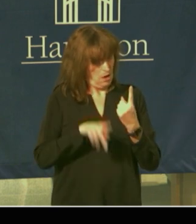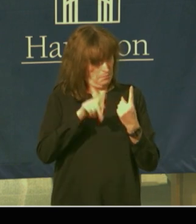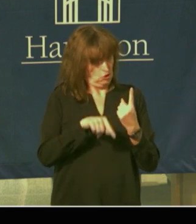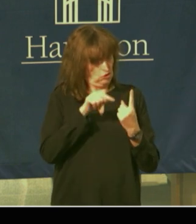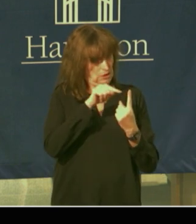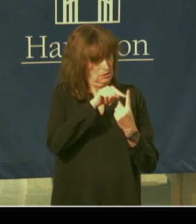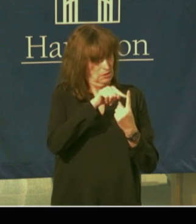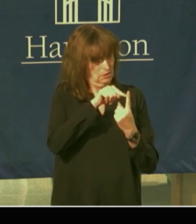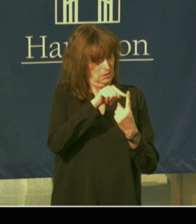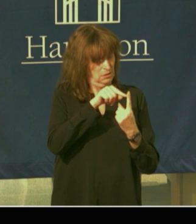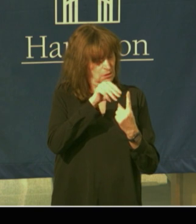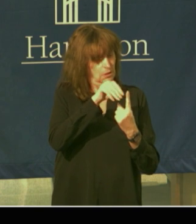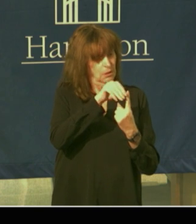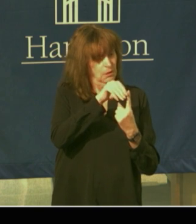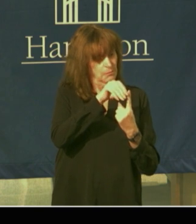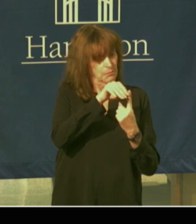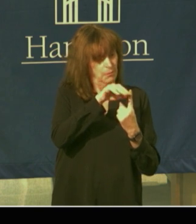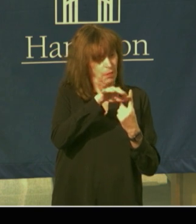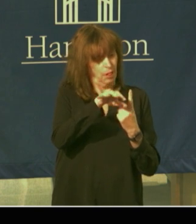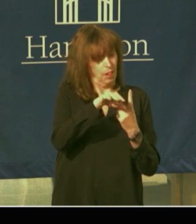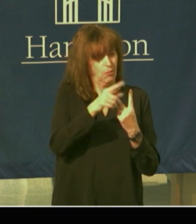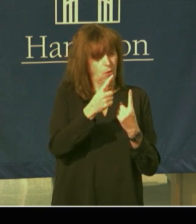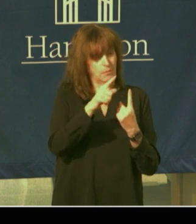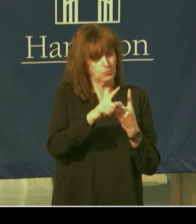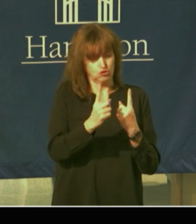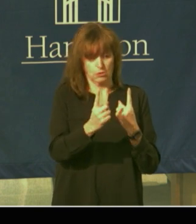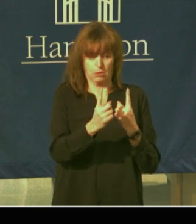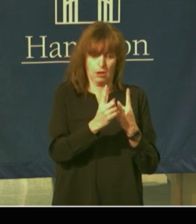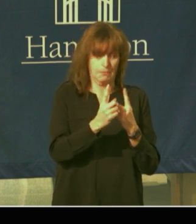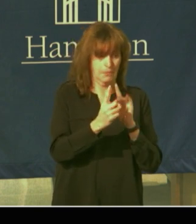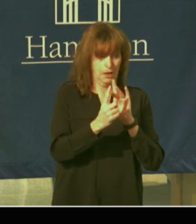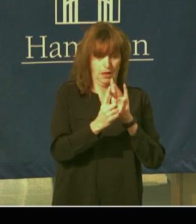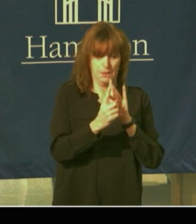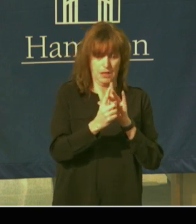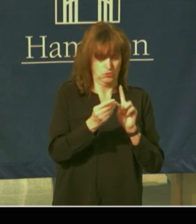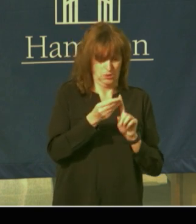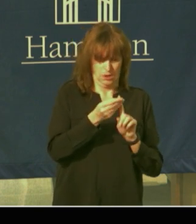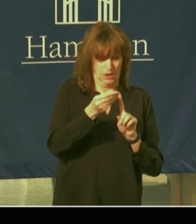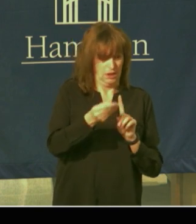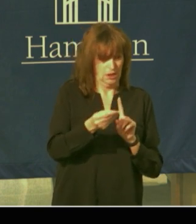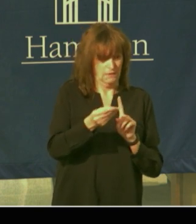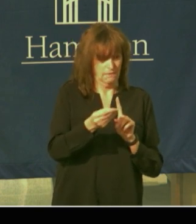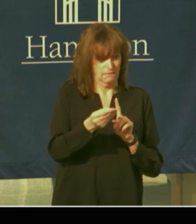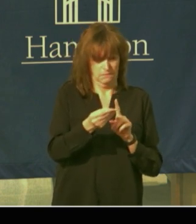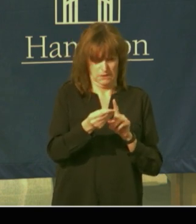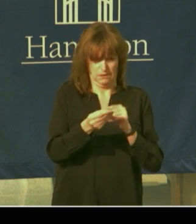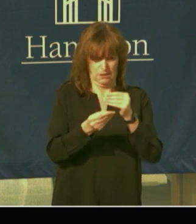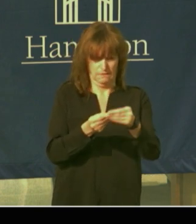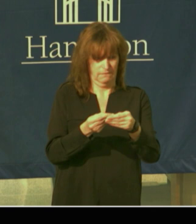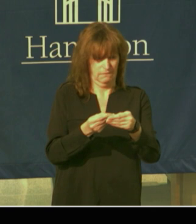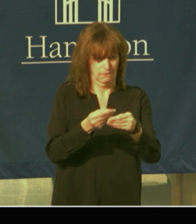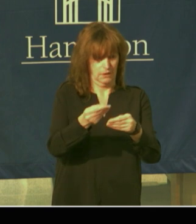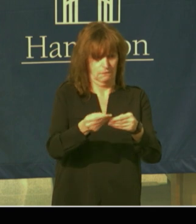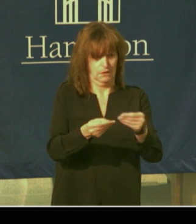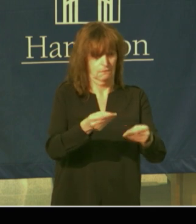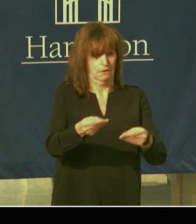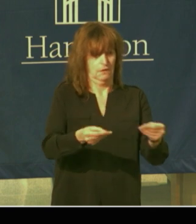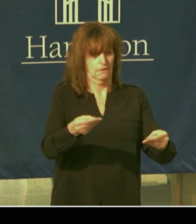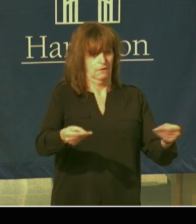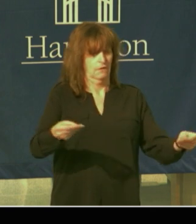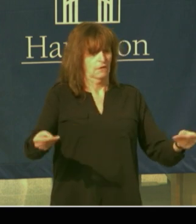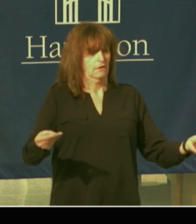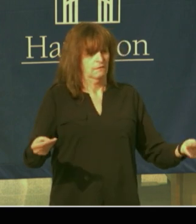infected. And if we can, so part of the provincial emergency declaration, the closing bars